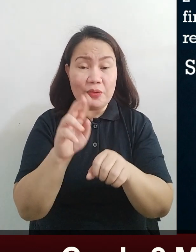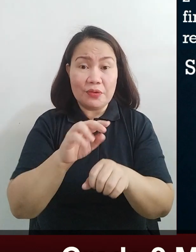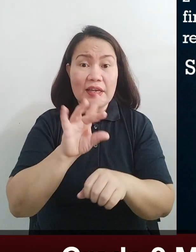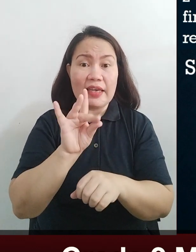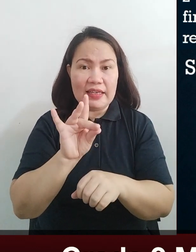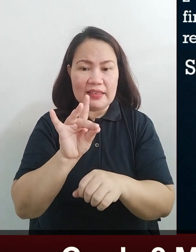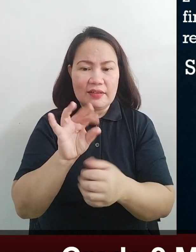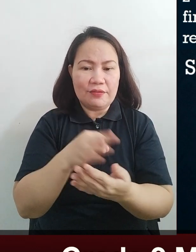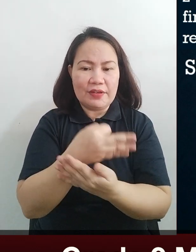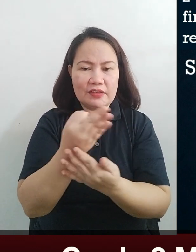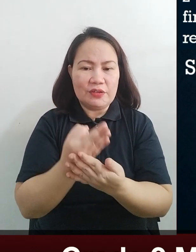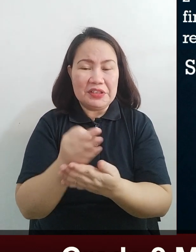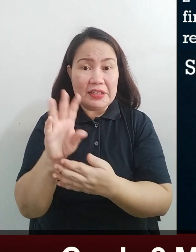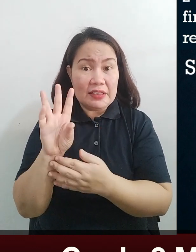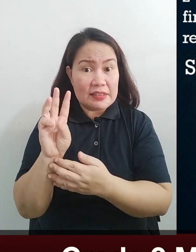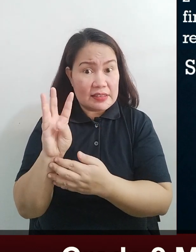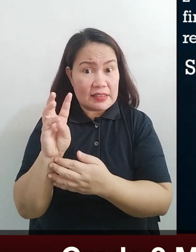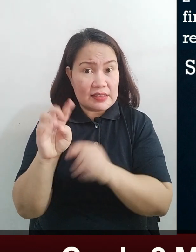variation by